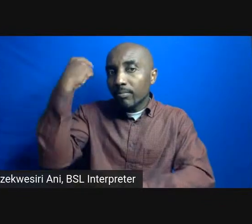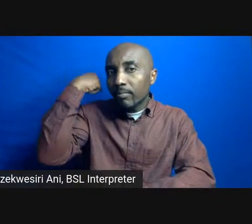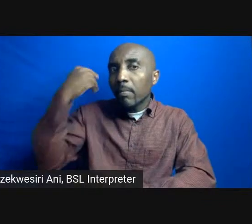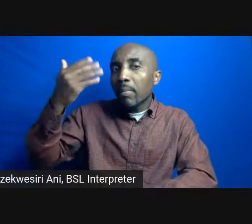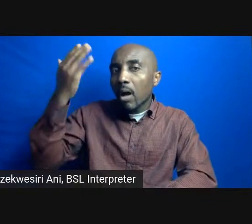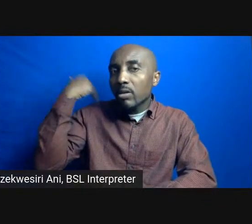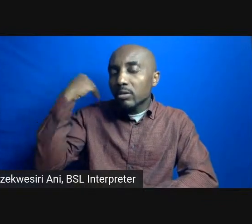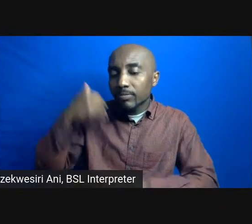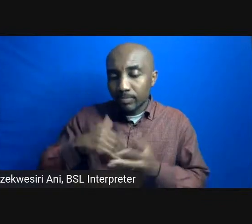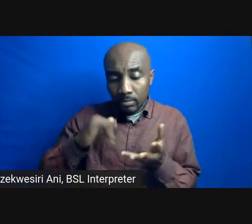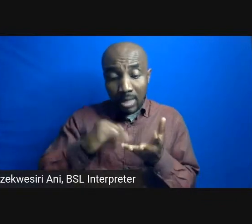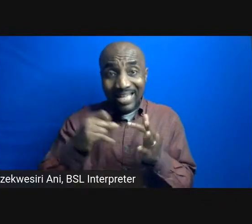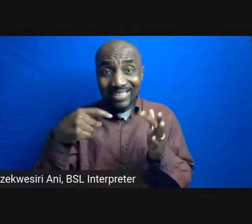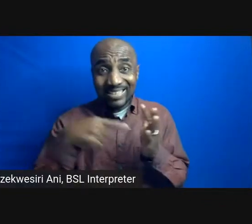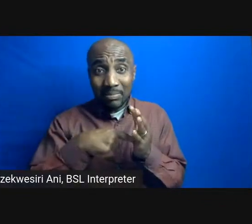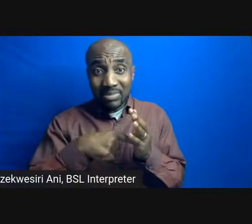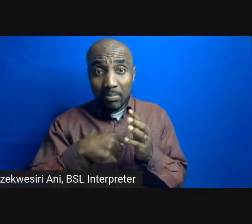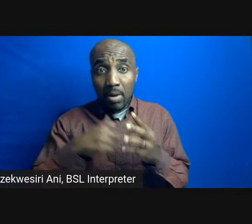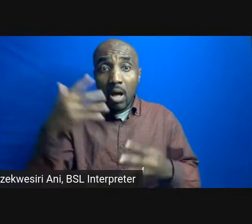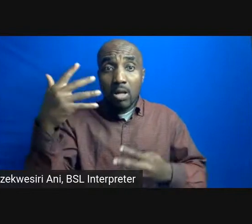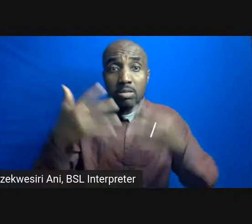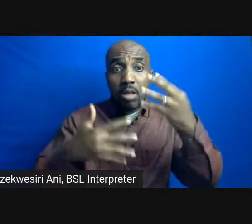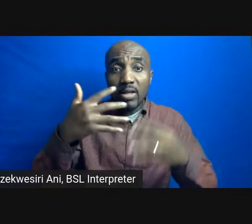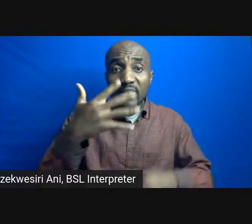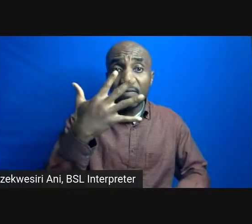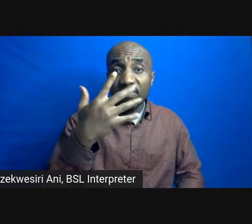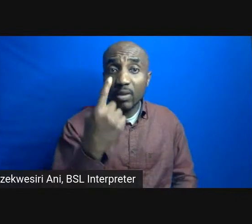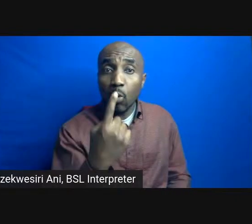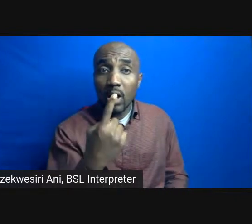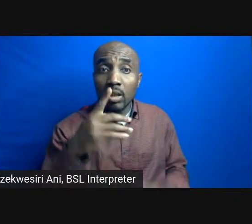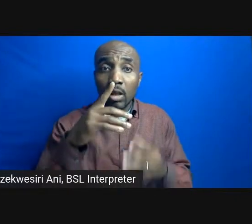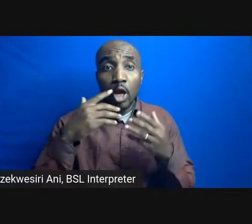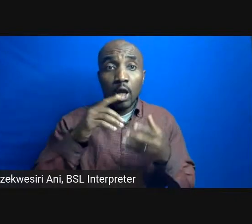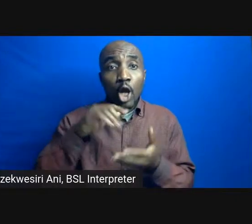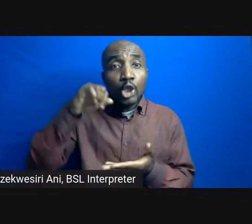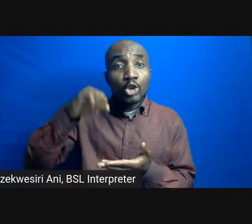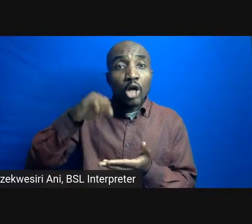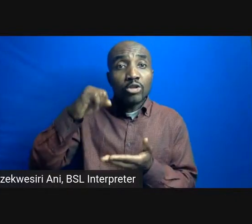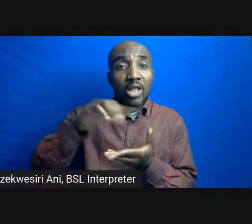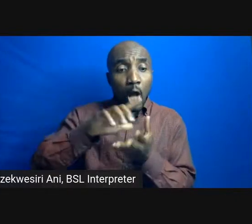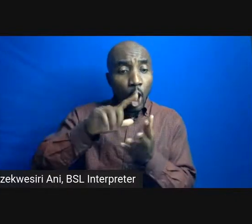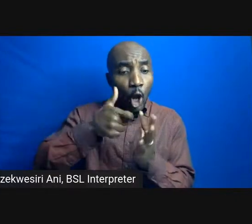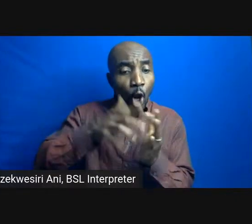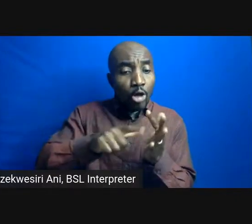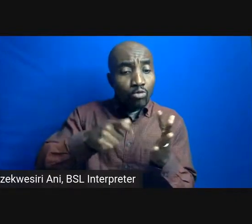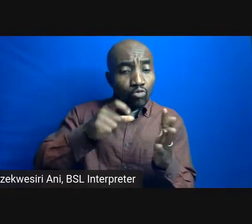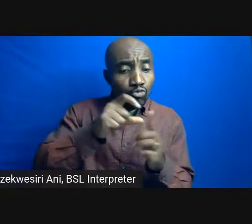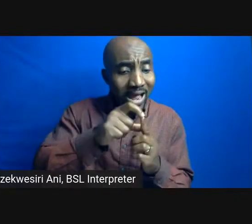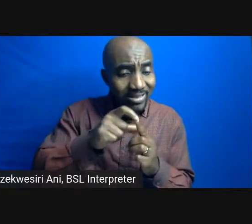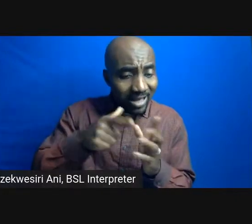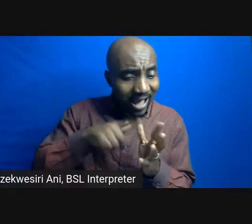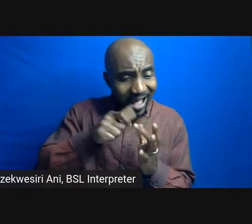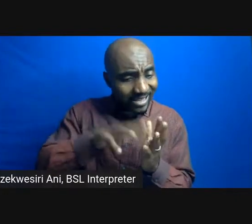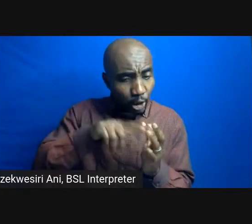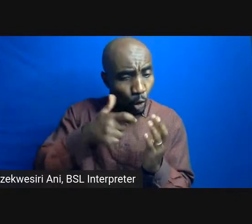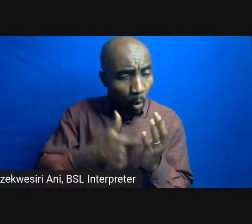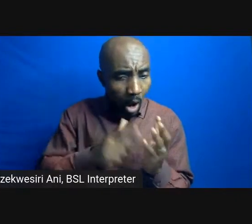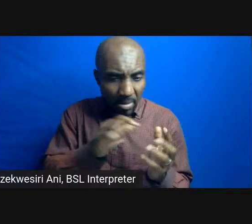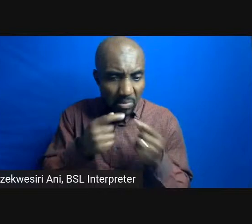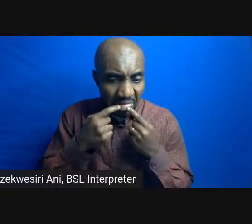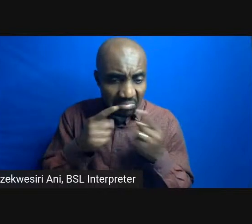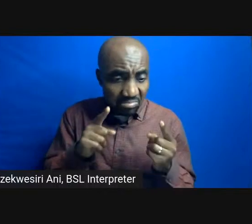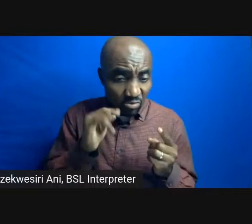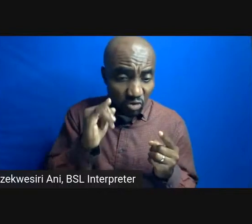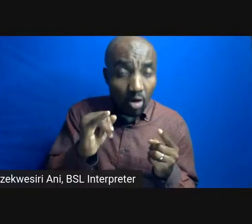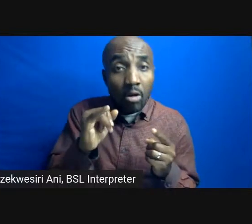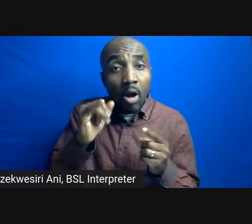In September 1951, Chancellor Konrad Adenauer, I'm probably pronouncing that wrong, actually, of West